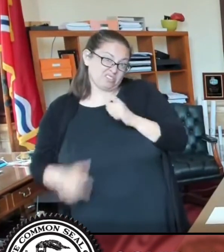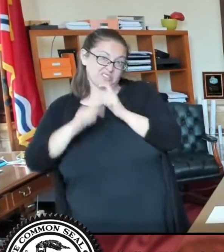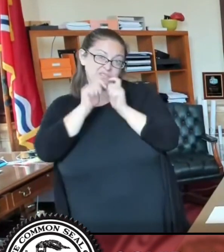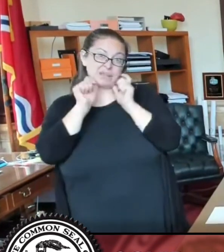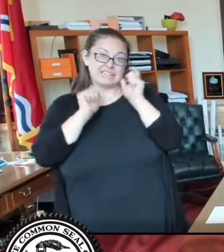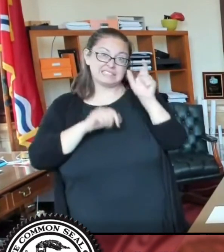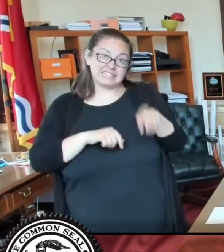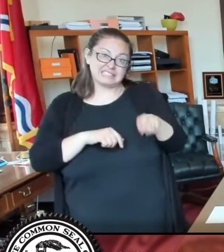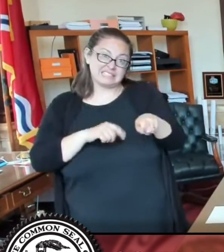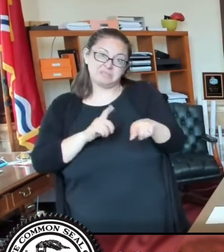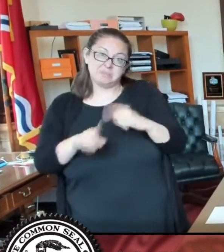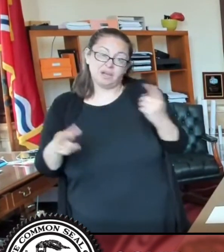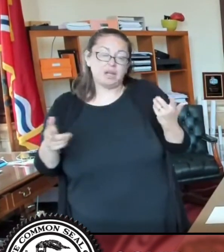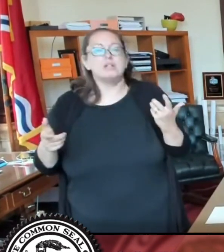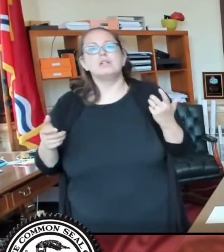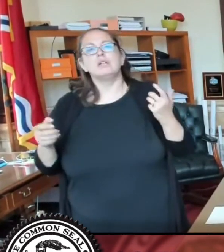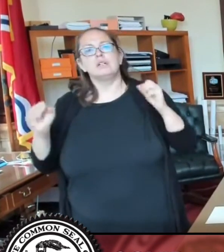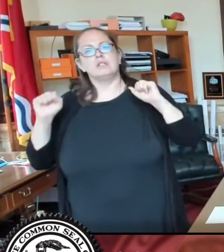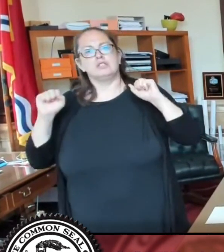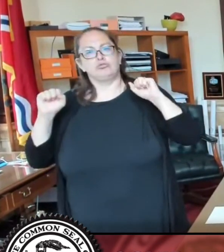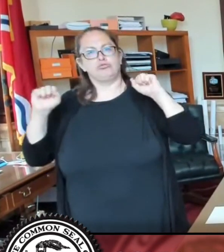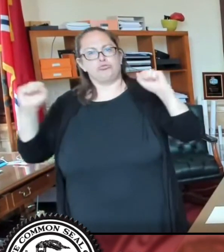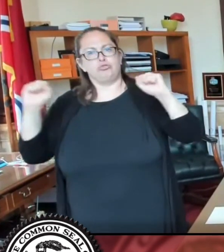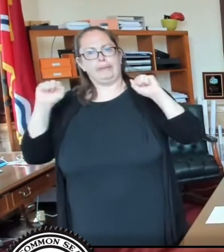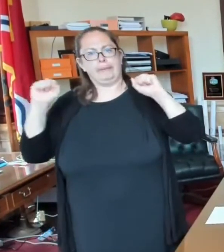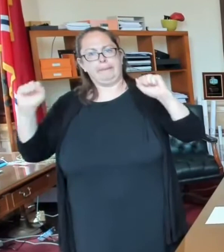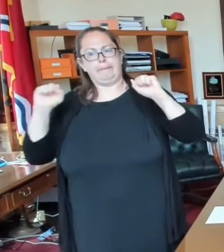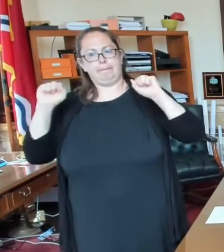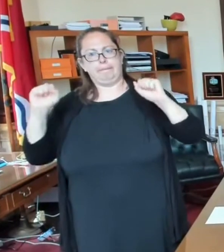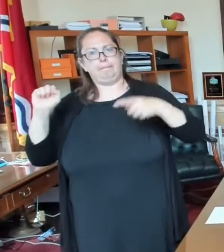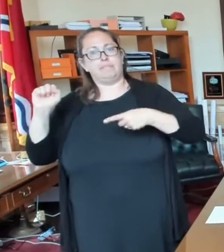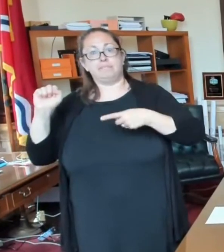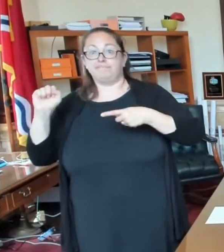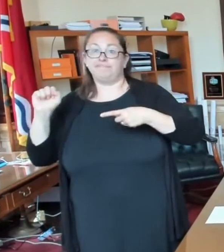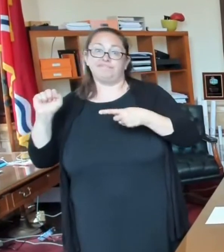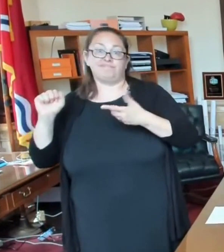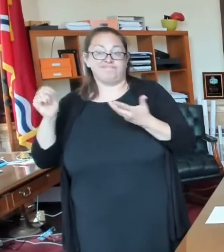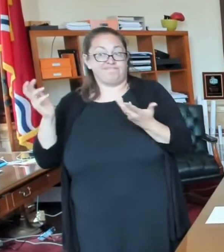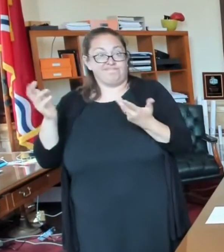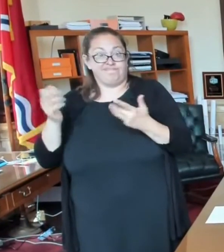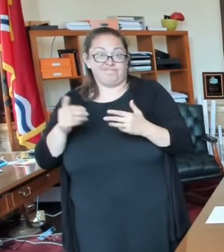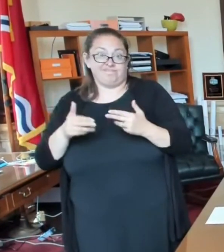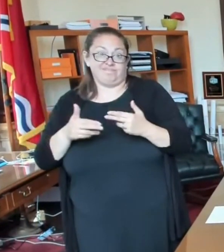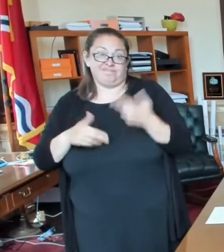are a place where, you know, it's a high-risk place.